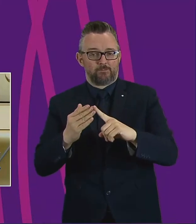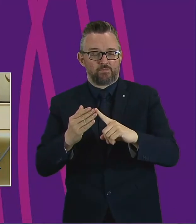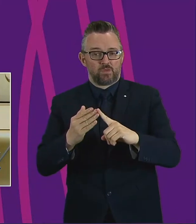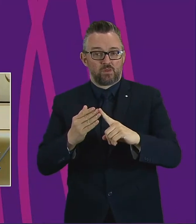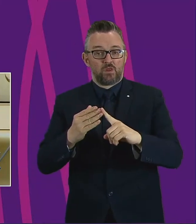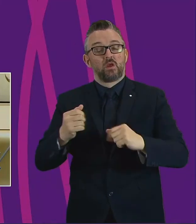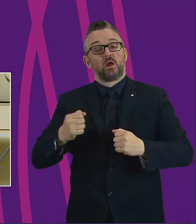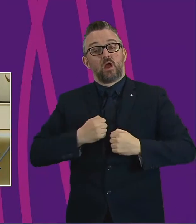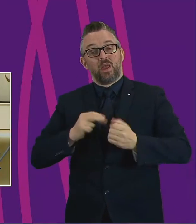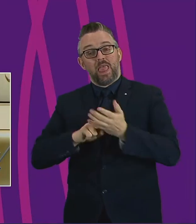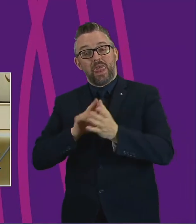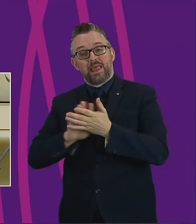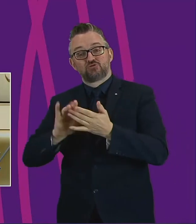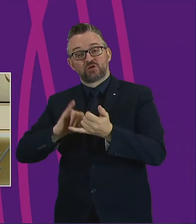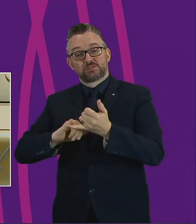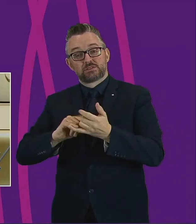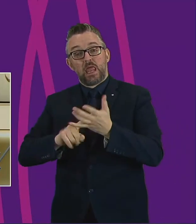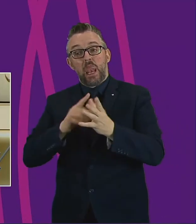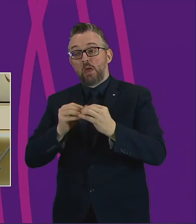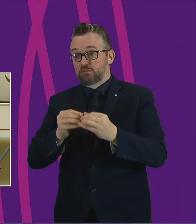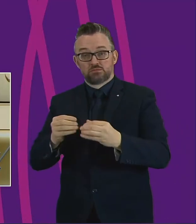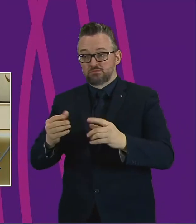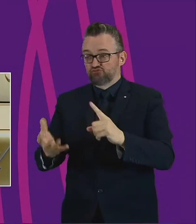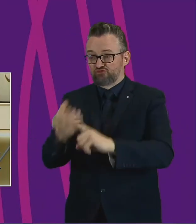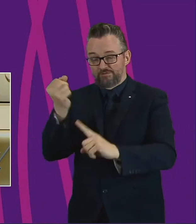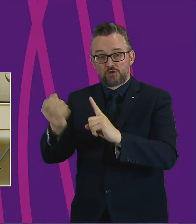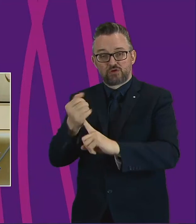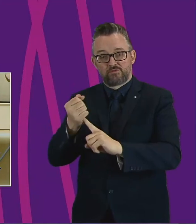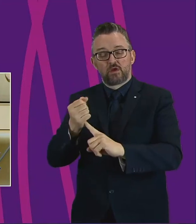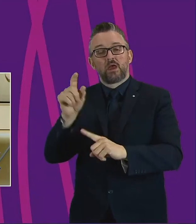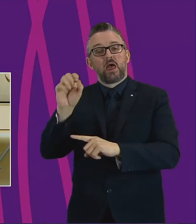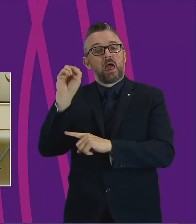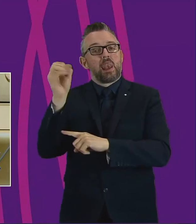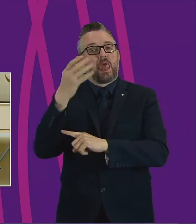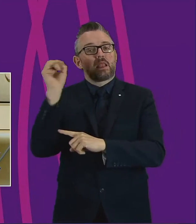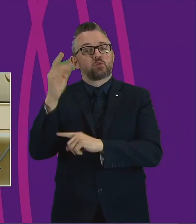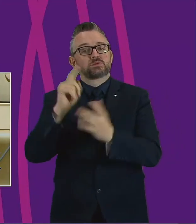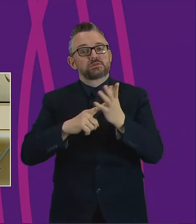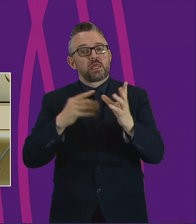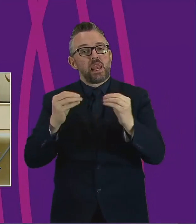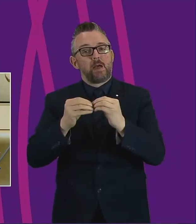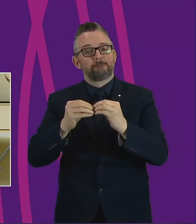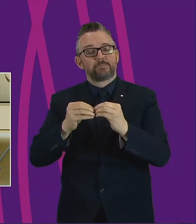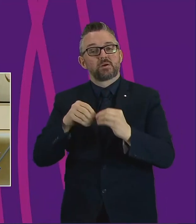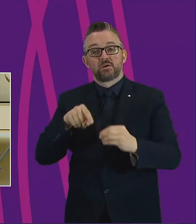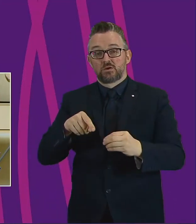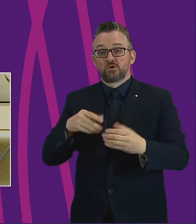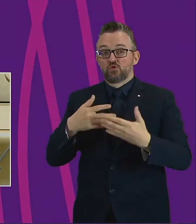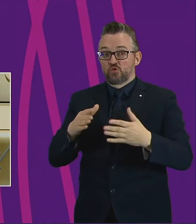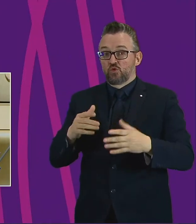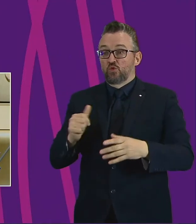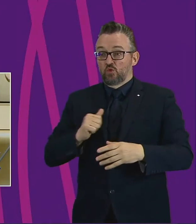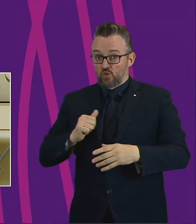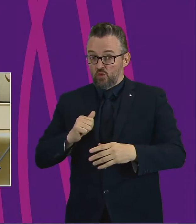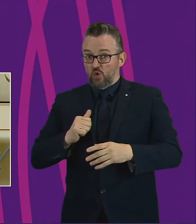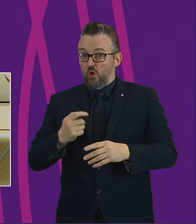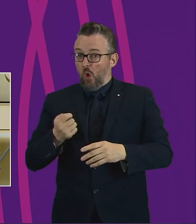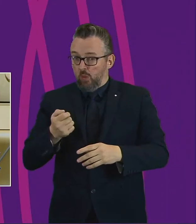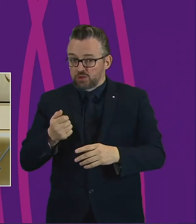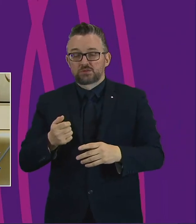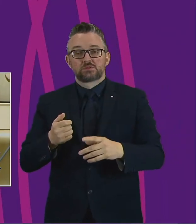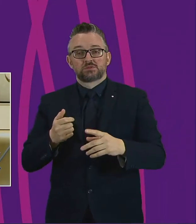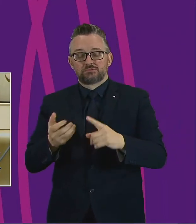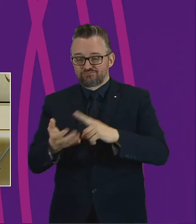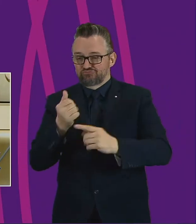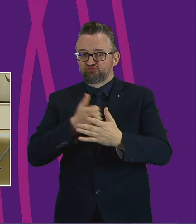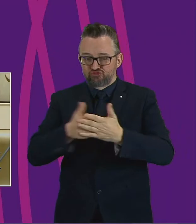Our NHS labs are achieving that. The Lighthouse Lab, I'm very pleased to say, is very close to consistently achieving